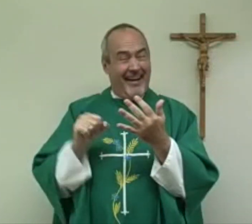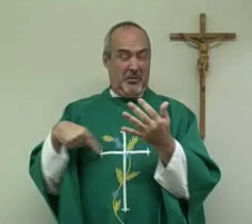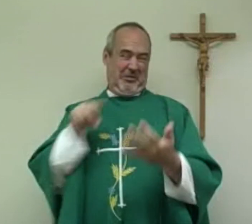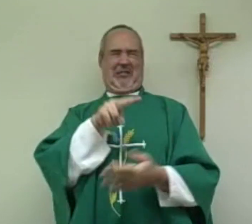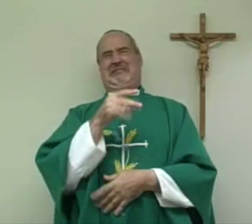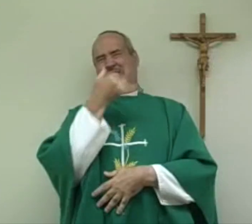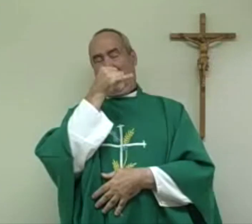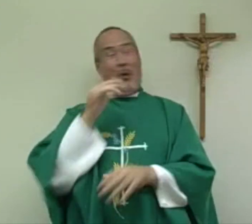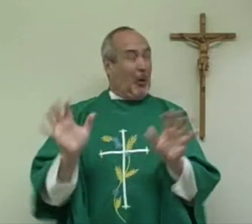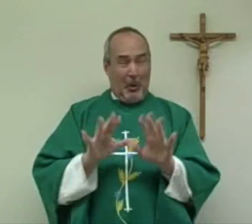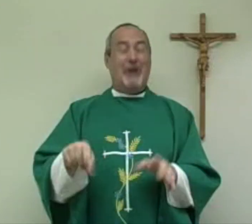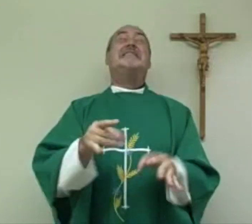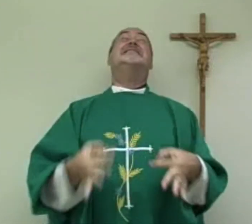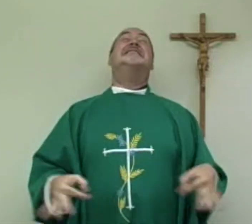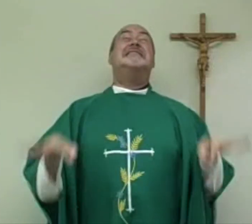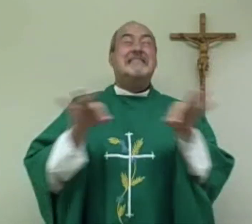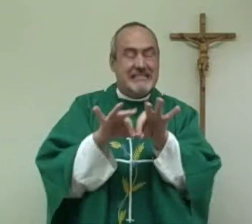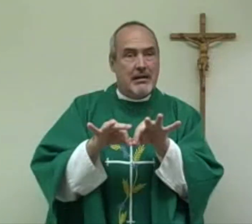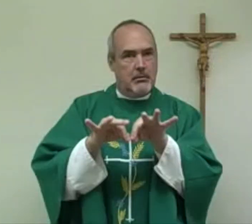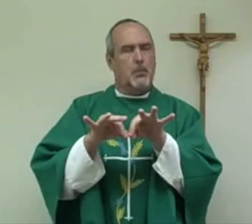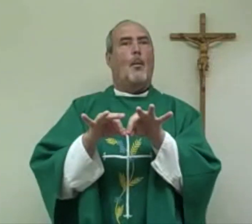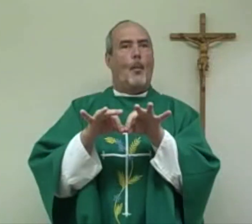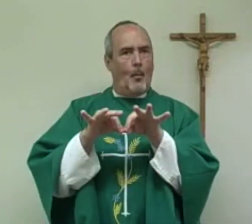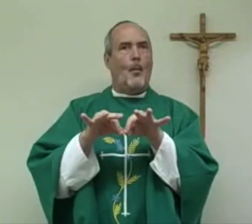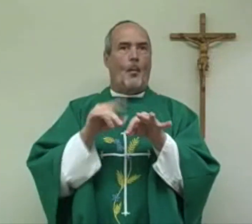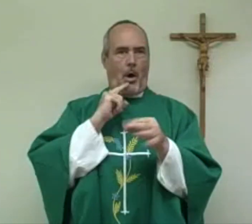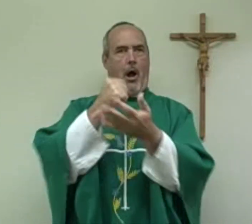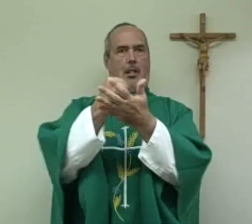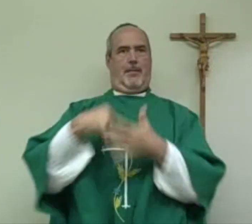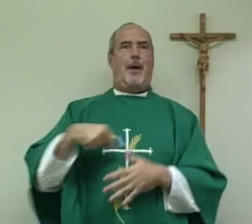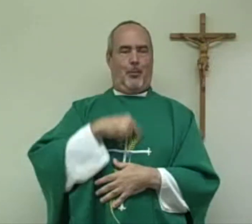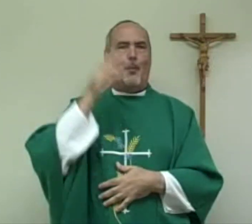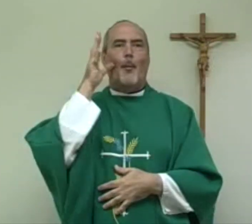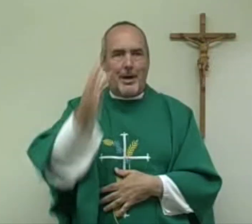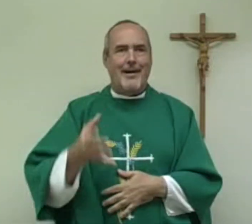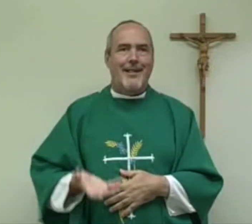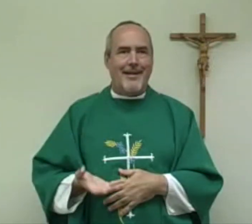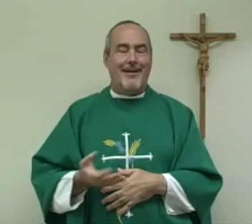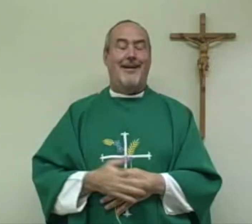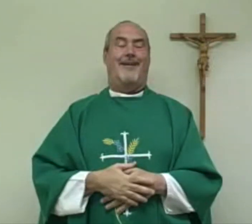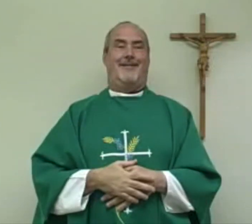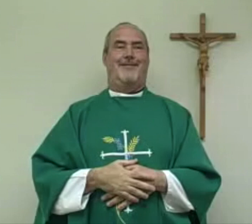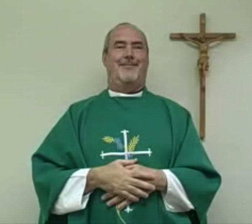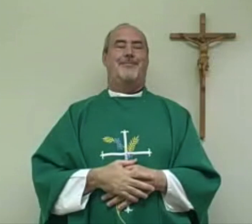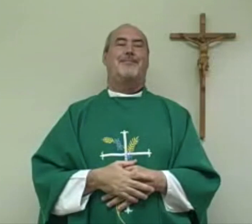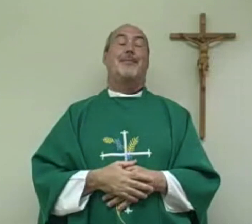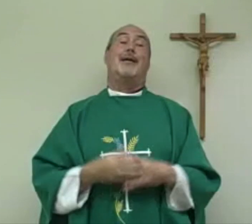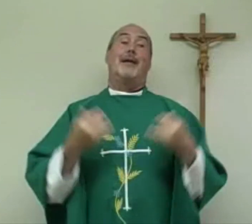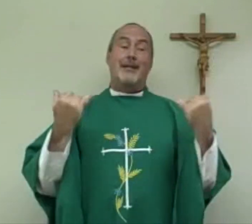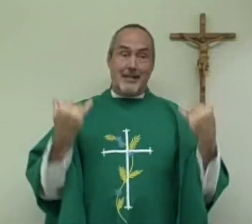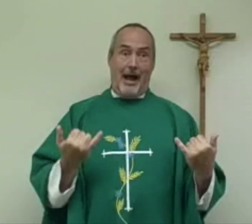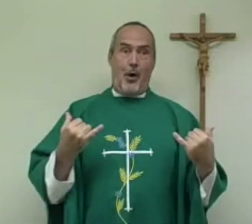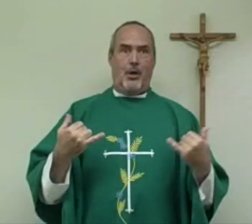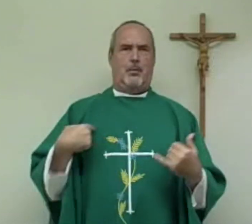Fridays. All of those things that we thought are silly are really so important and they will help us.